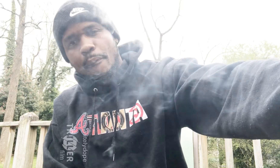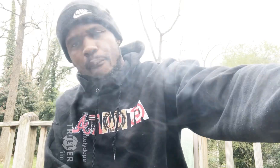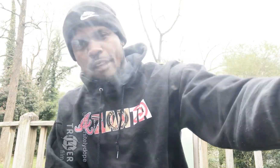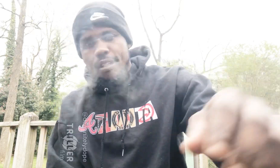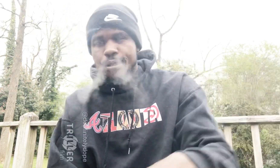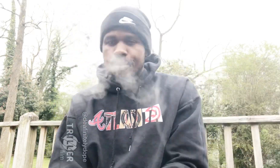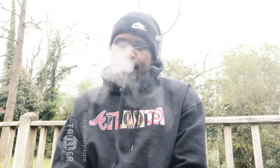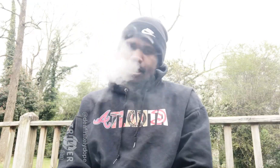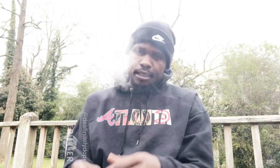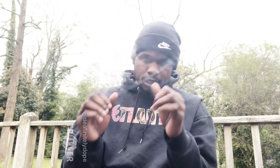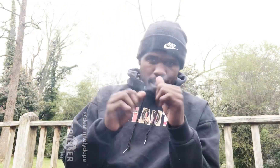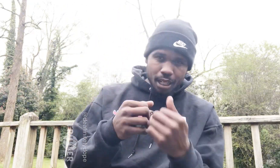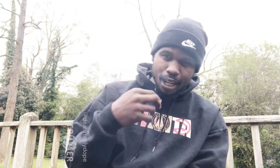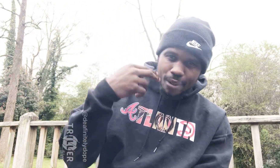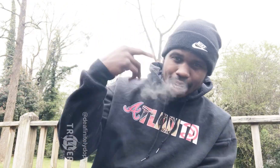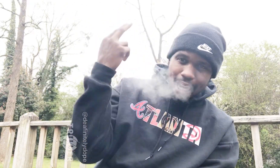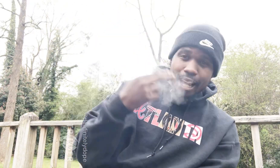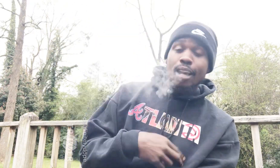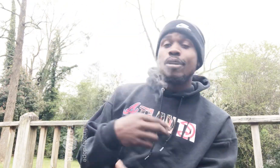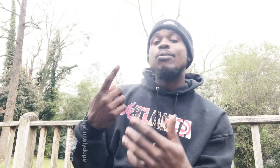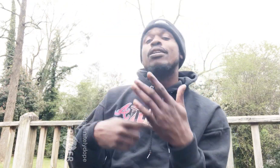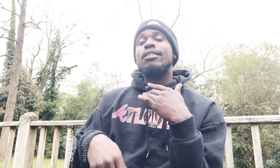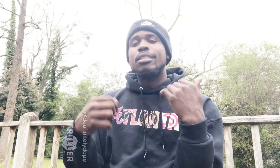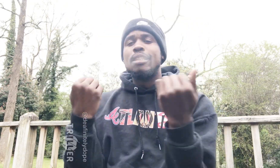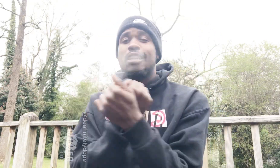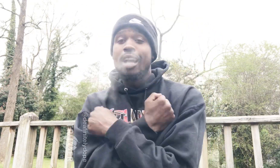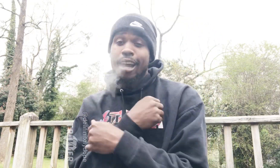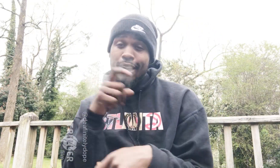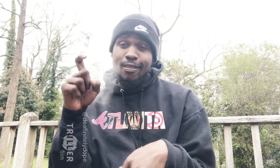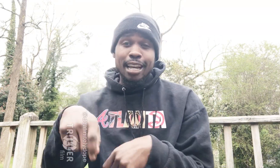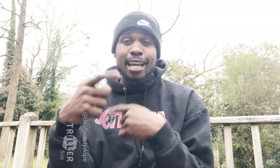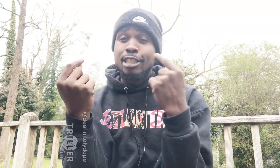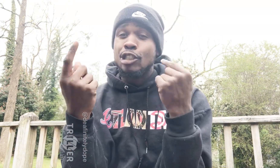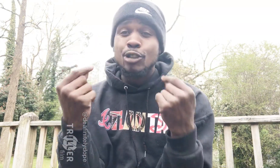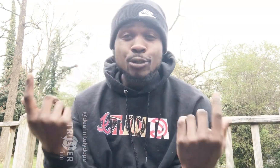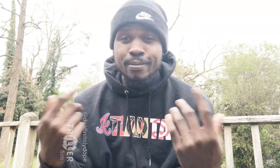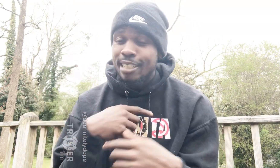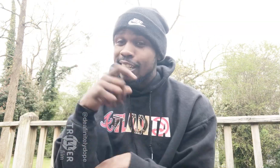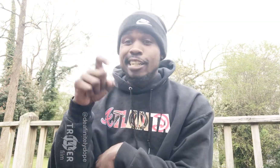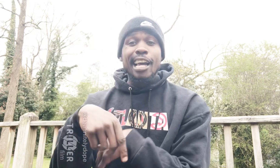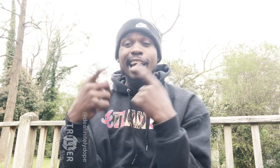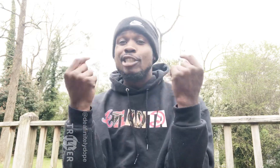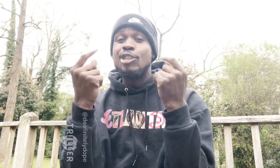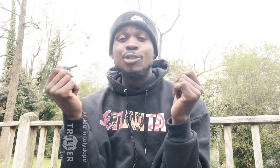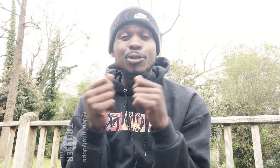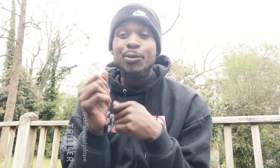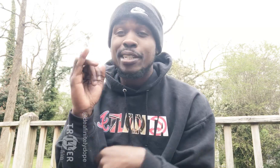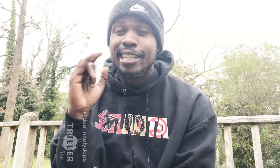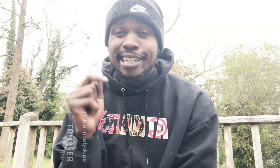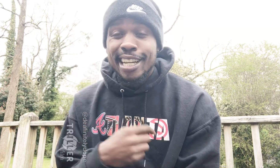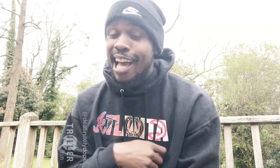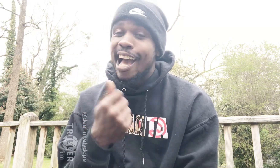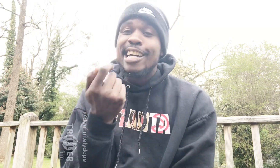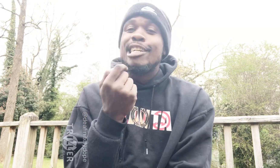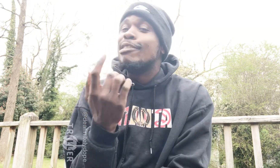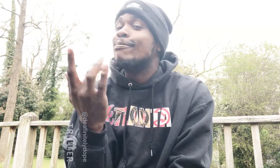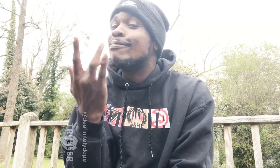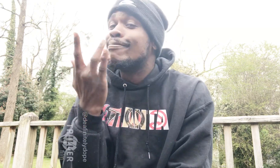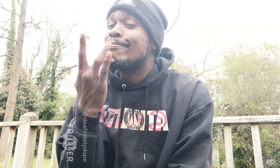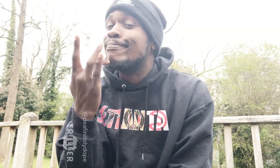after you with it. Hey, how high? What's hey, love got to do? Got to do with it. I get a little taste and